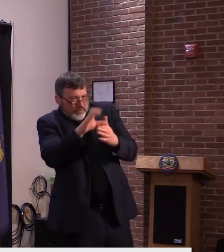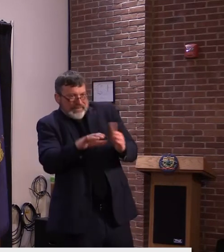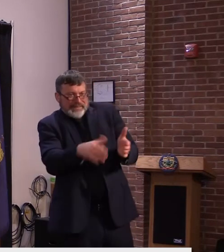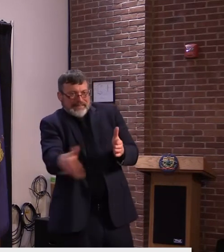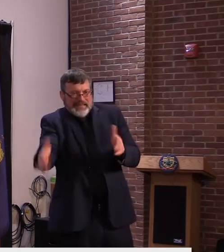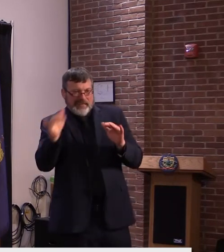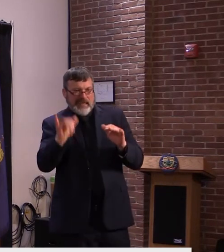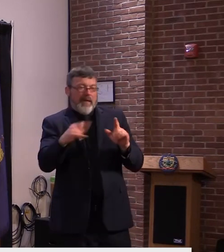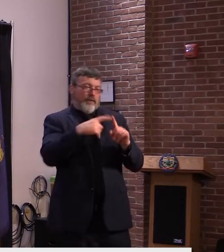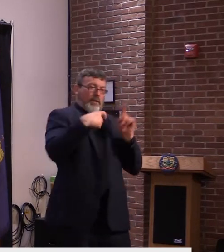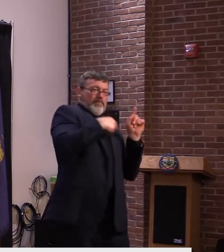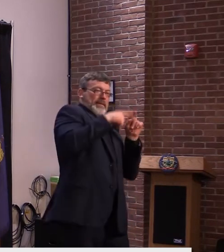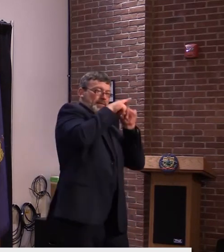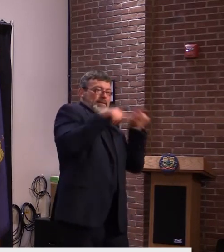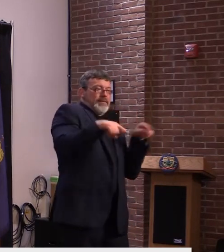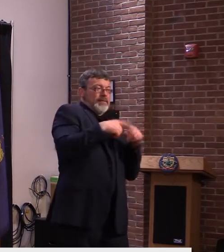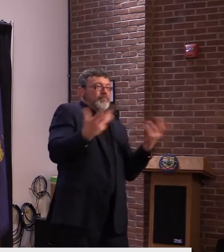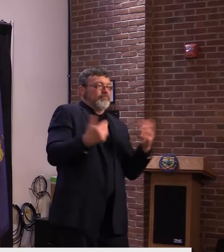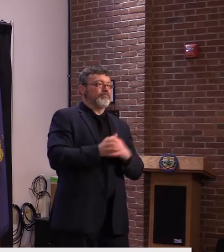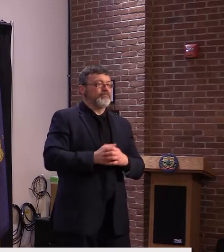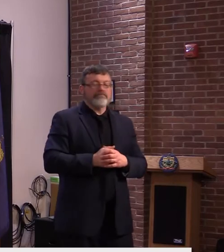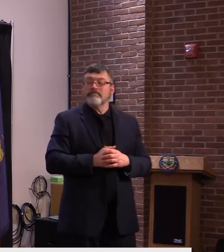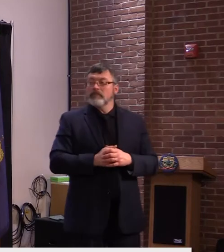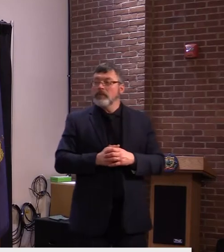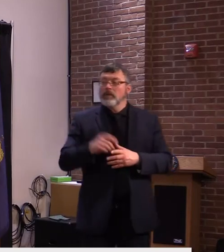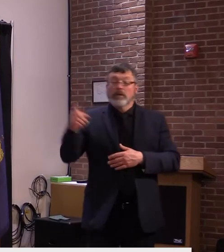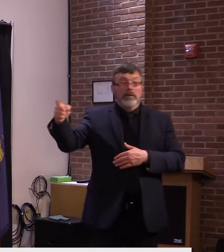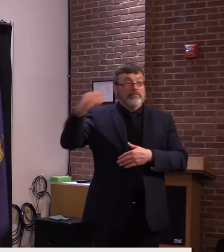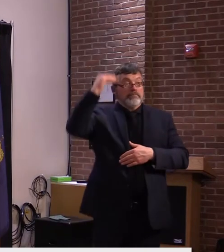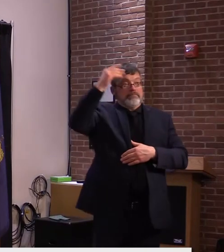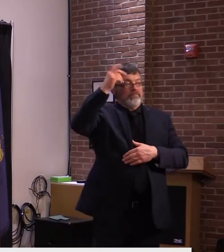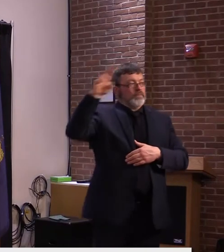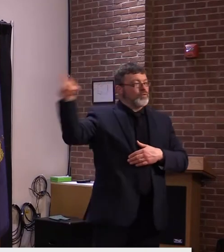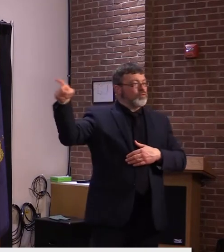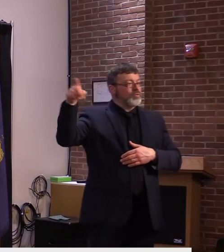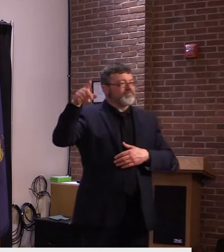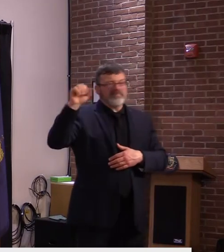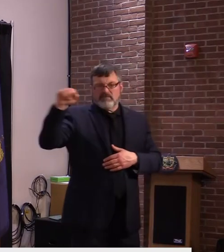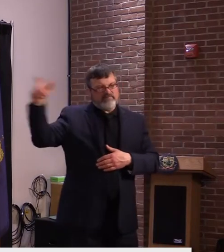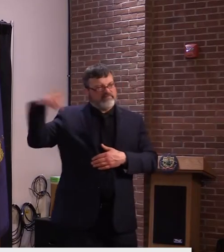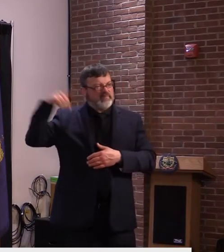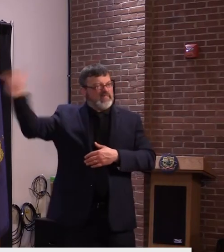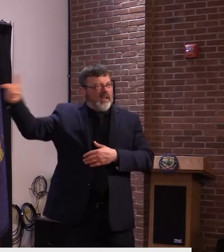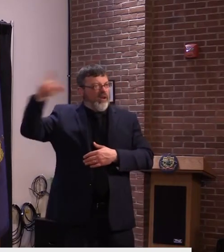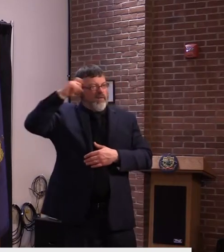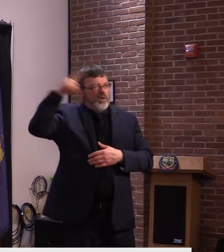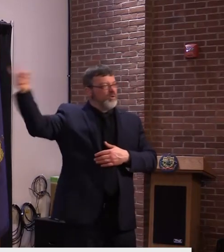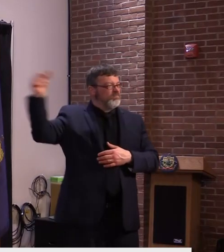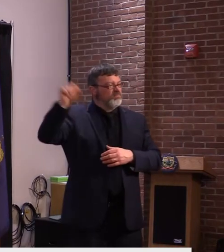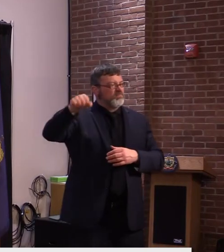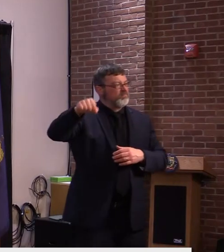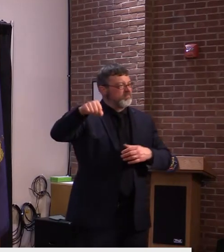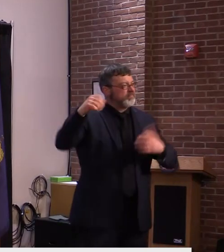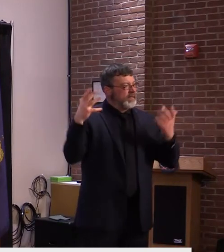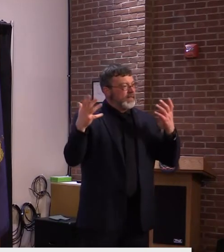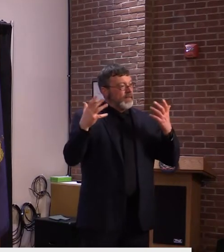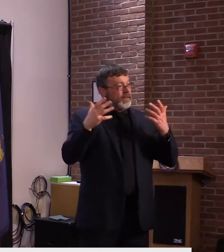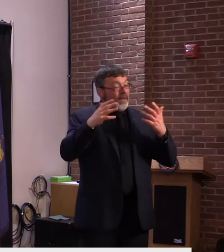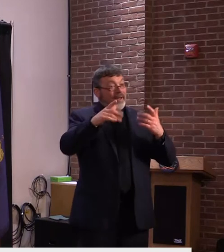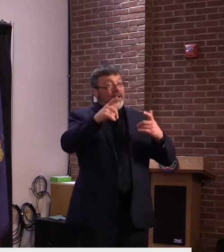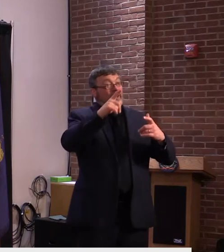And I would agree with that. We've done an analysis looking at when people first entered the hospital,